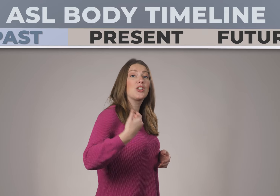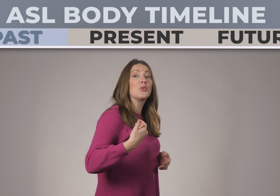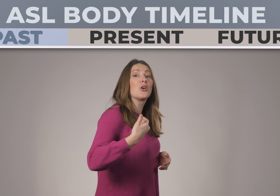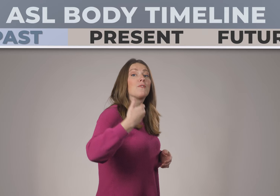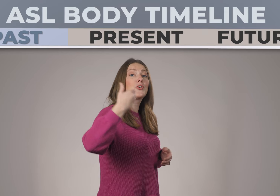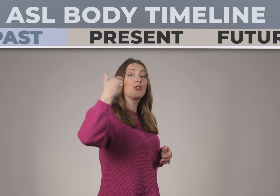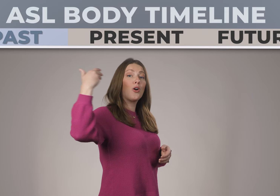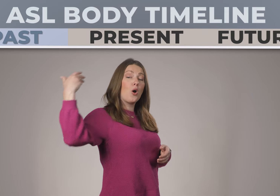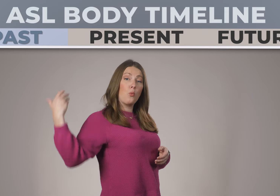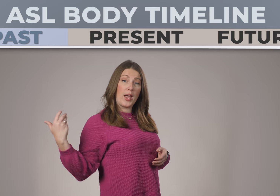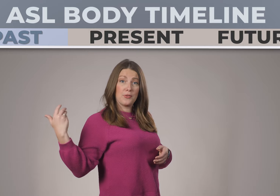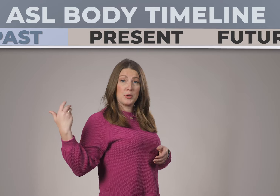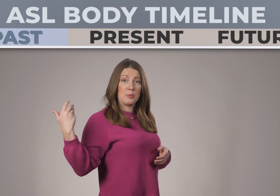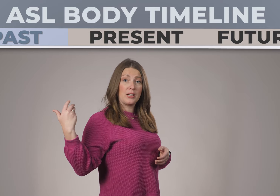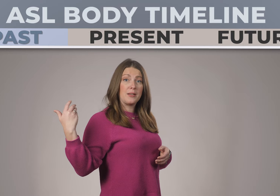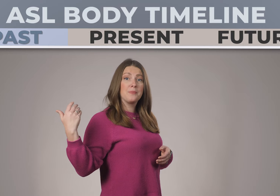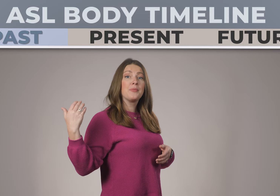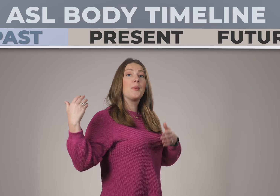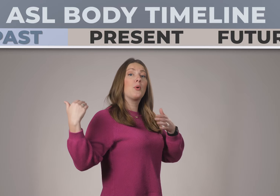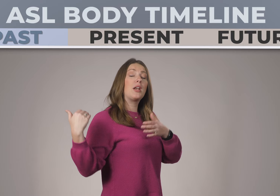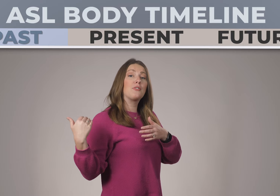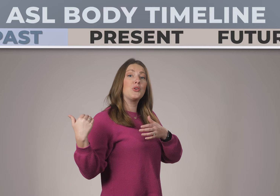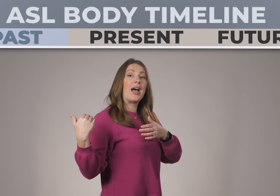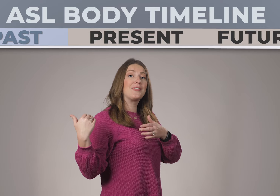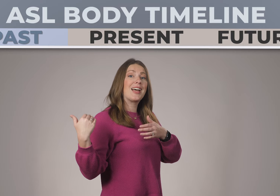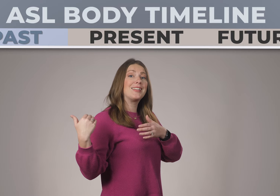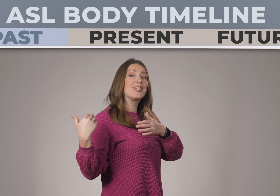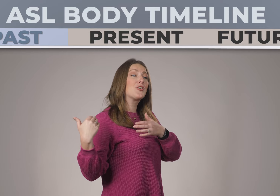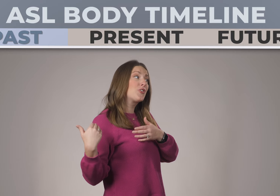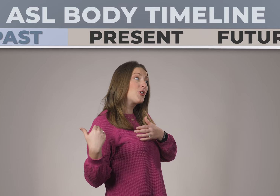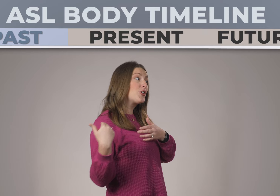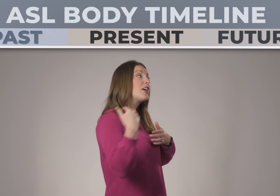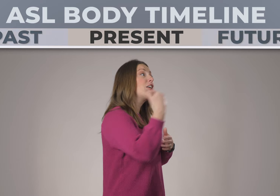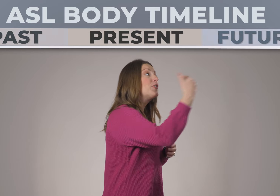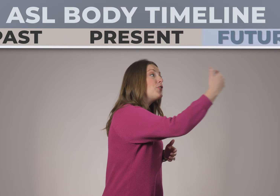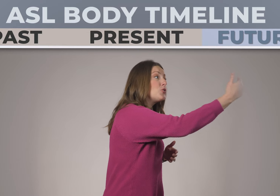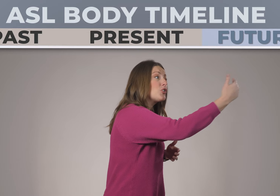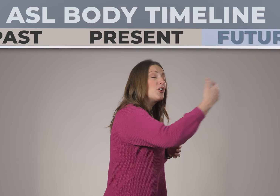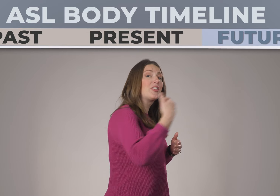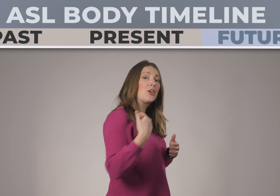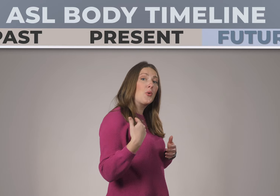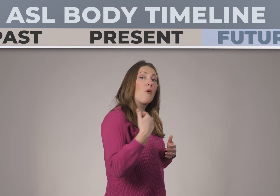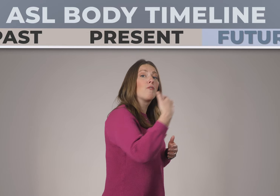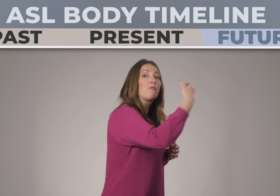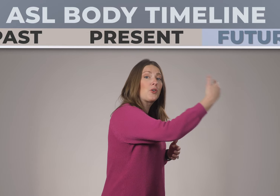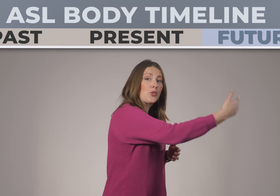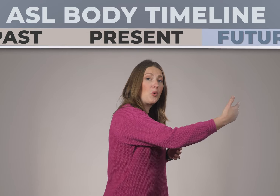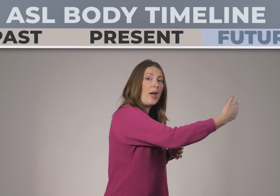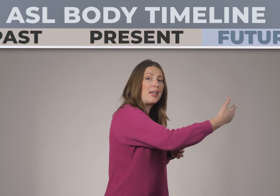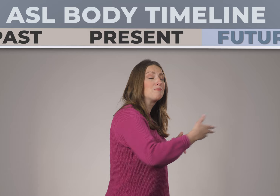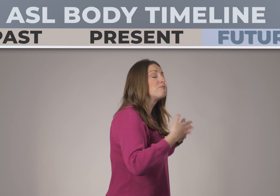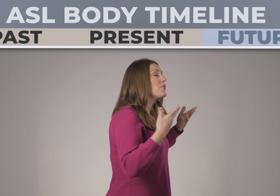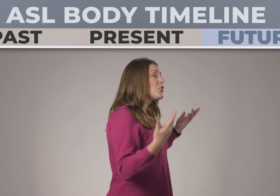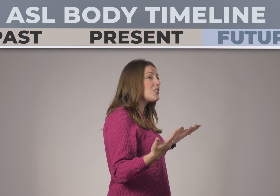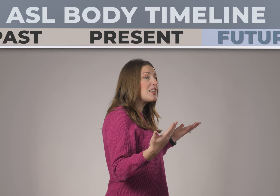goes further away from your body. But whenever you have signs that are further in the future, they go further away. Just like